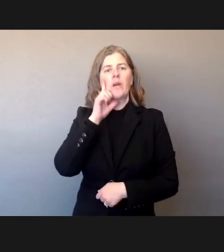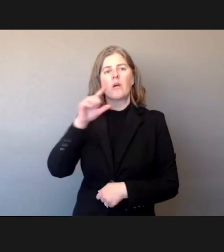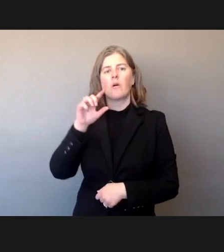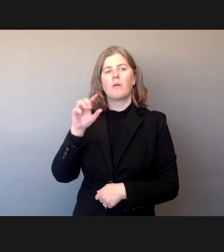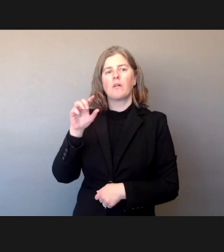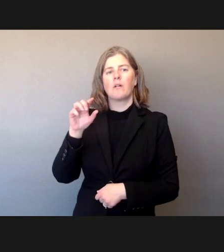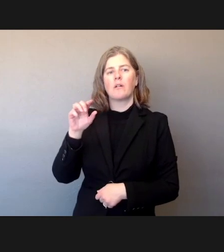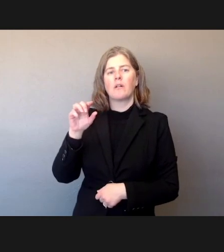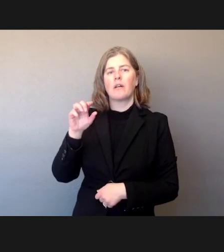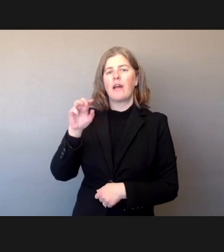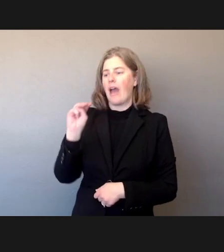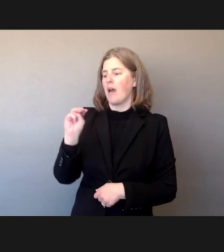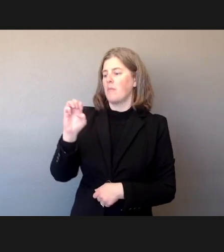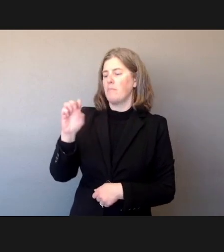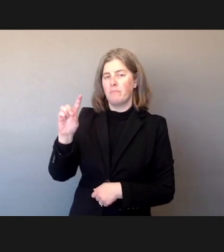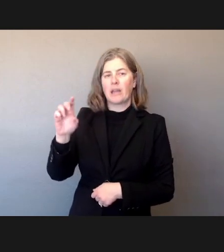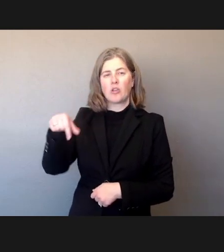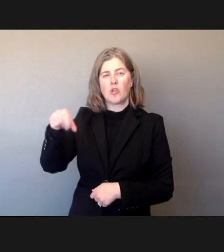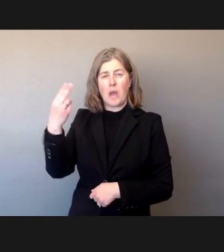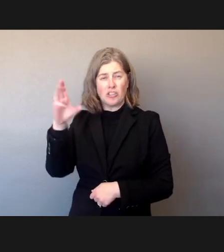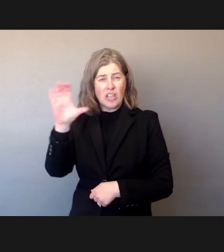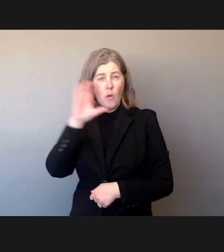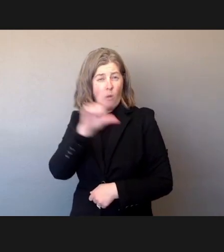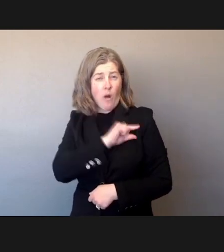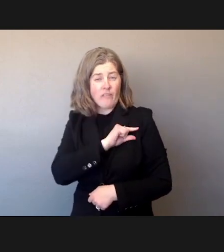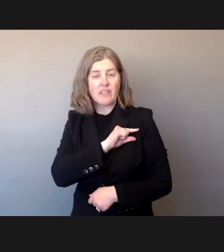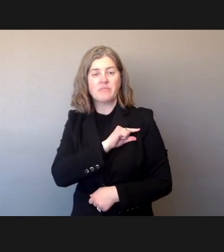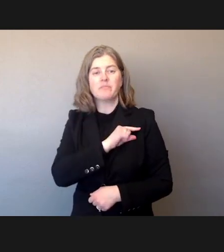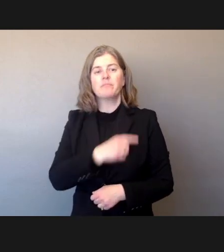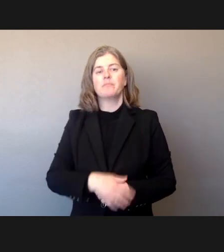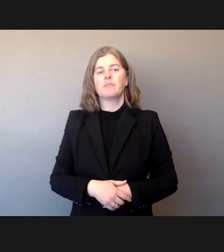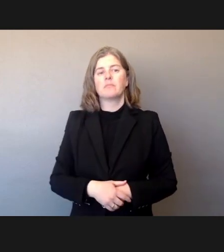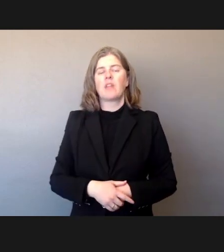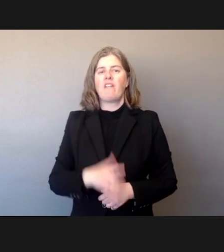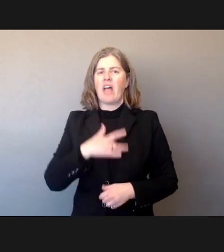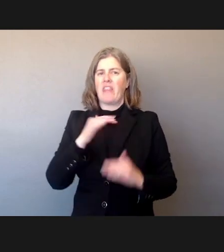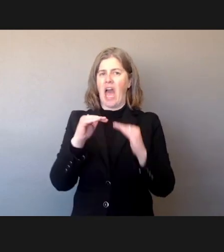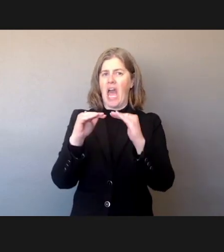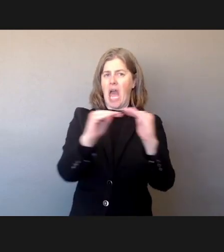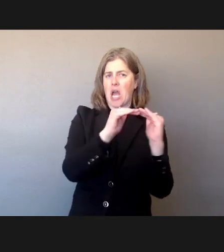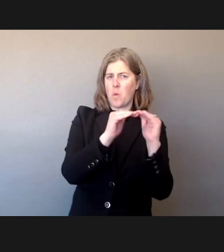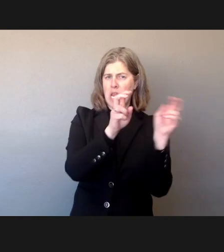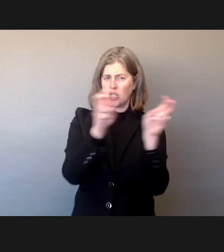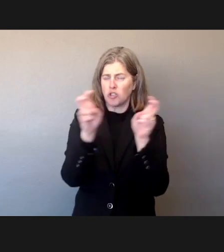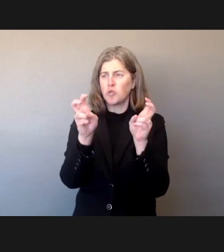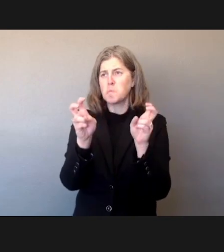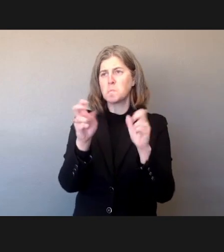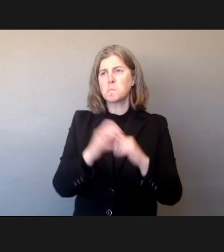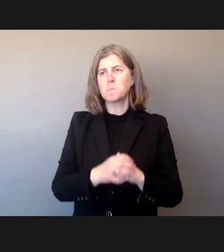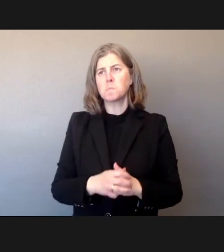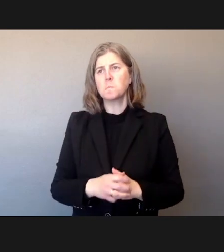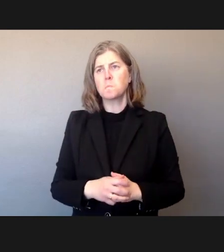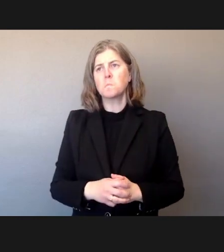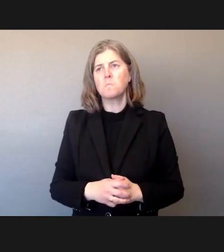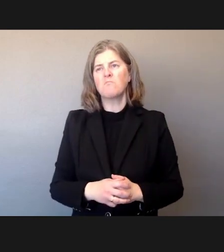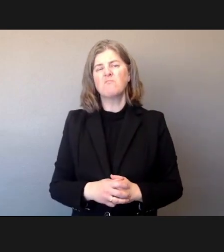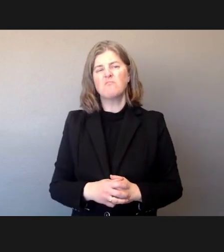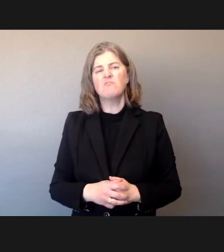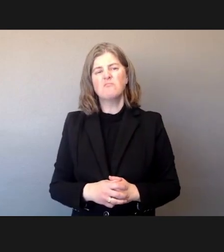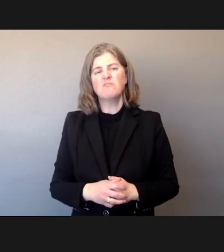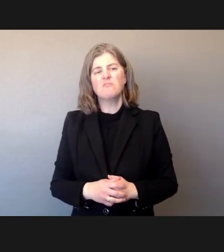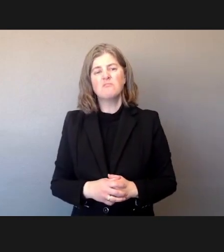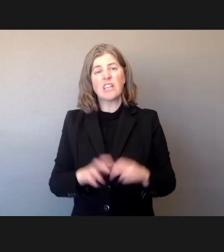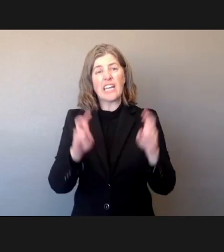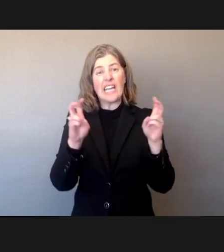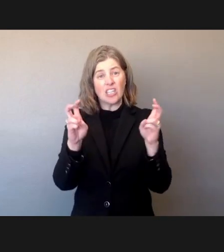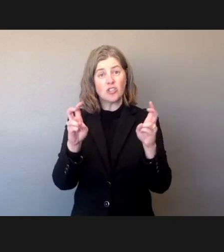will qualify. So I think that the equity issue is an issue, particularly when we